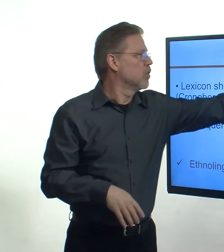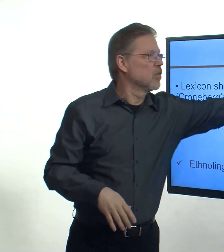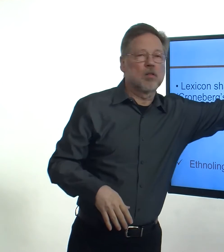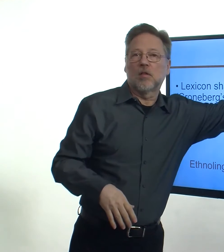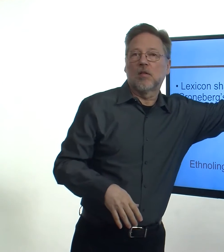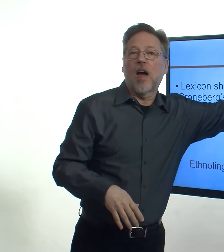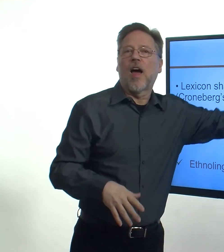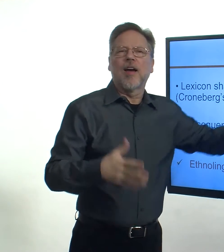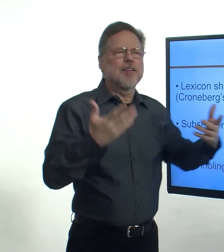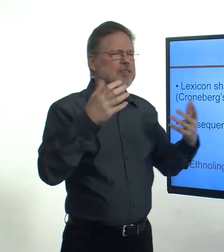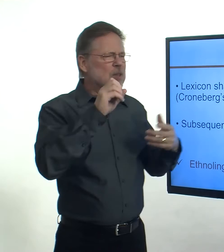class.